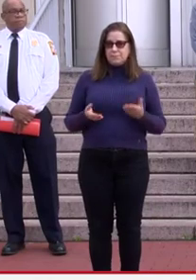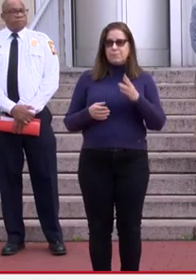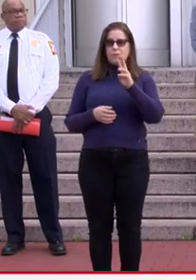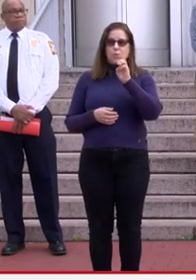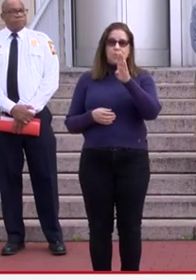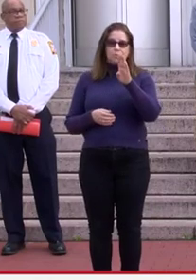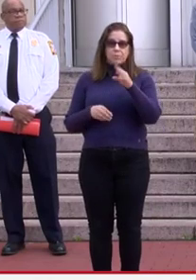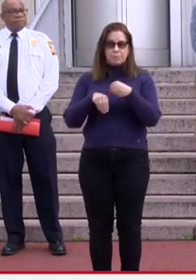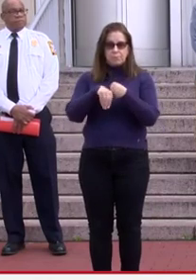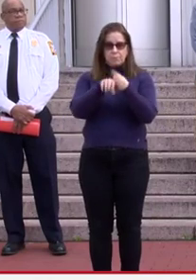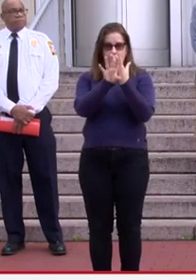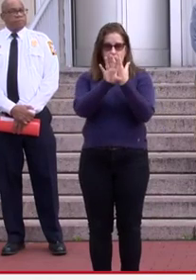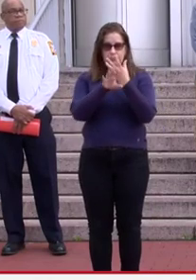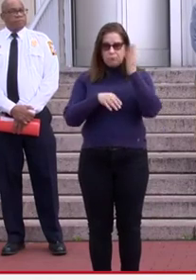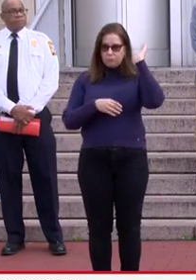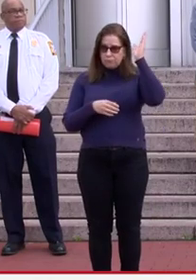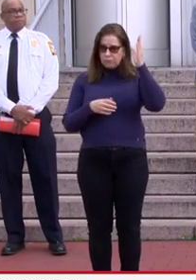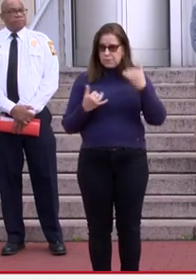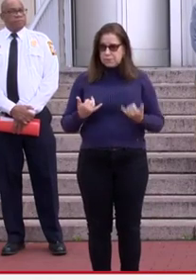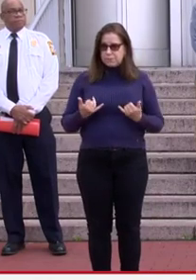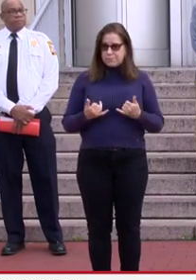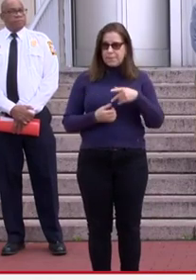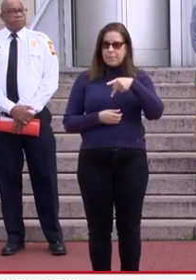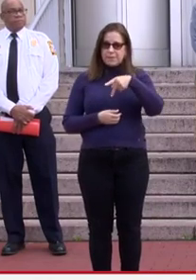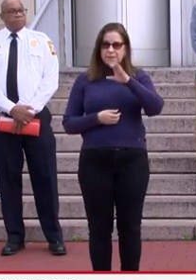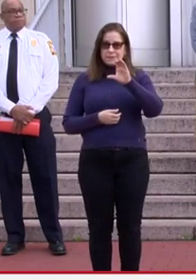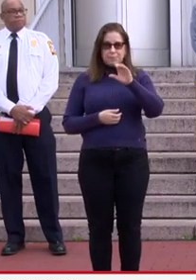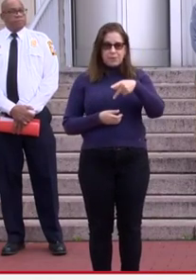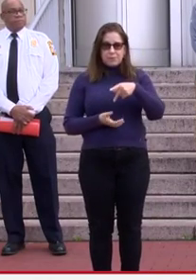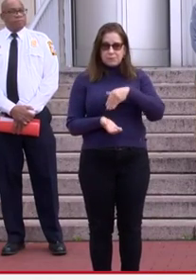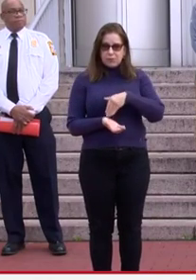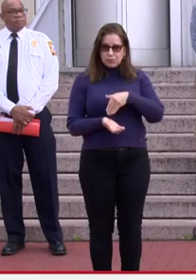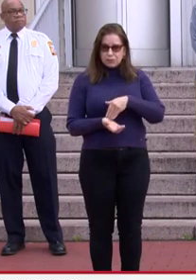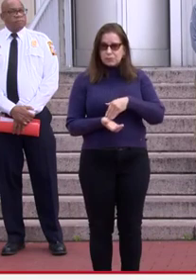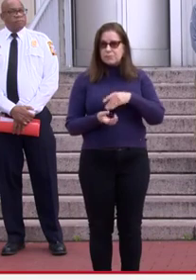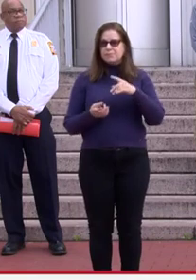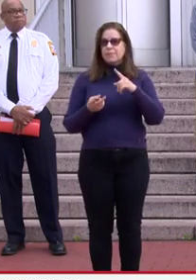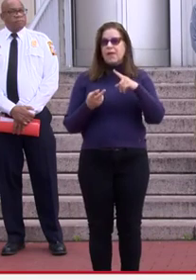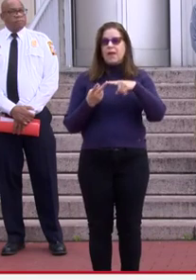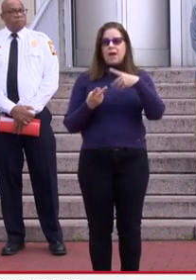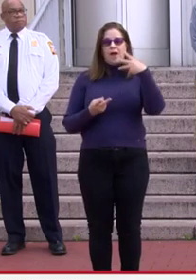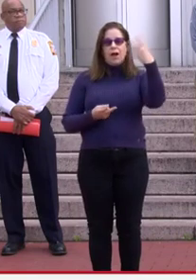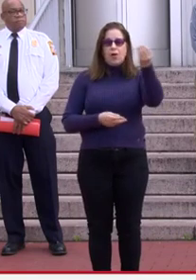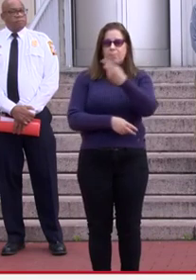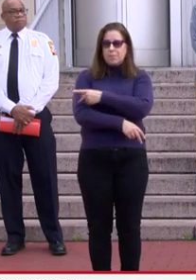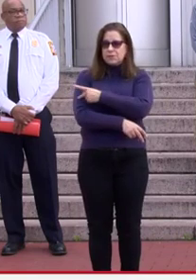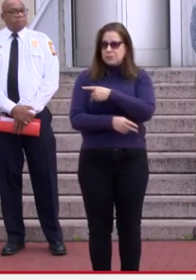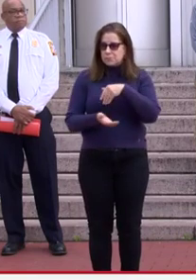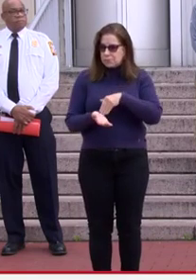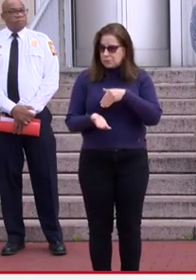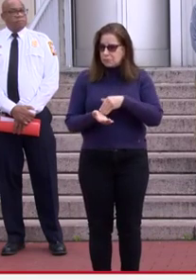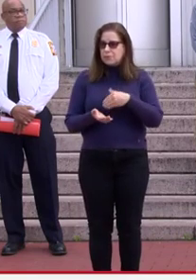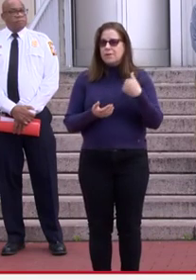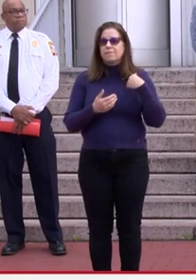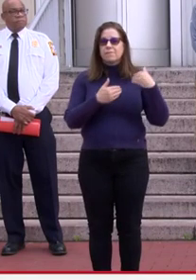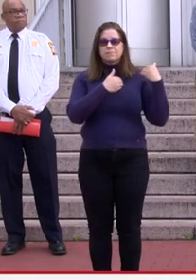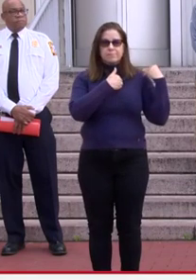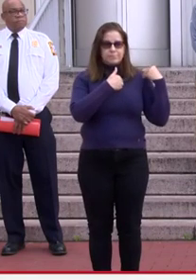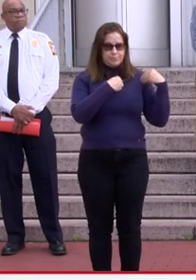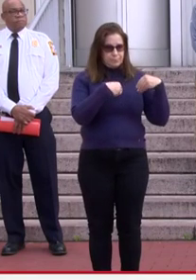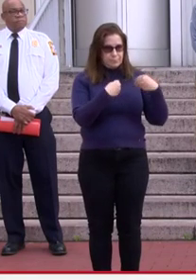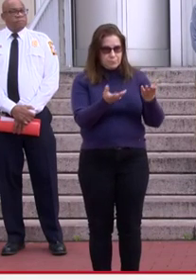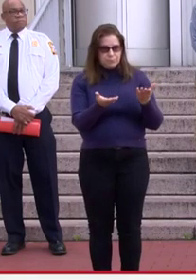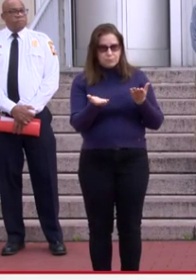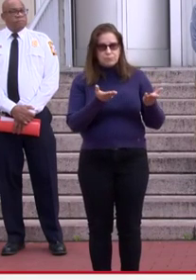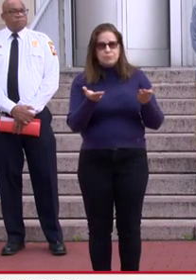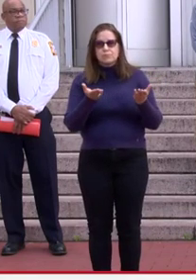primary care providers and other outpatient service providers in terms of how to responsibly continue to provide healthcare services to